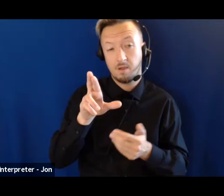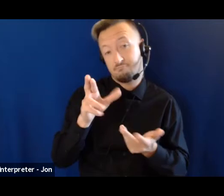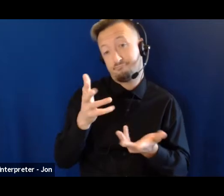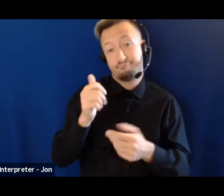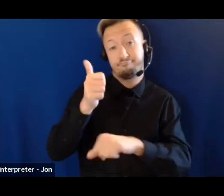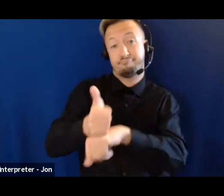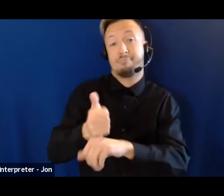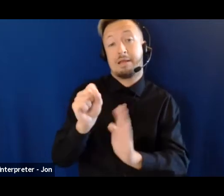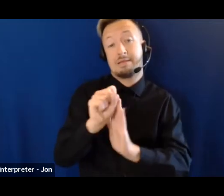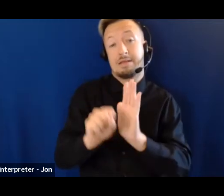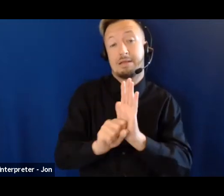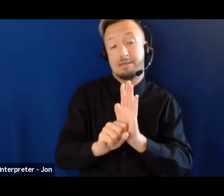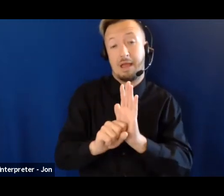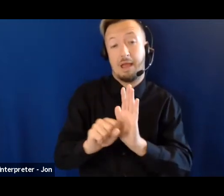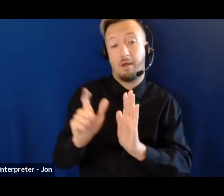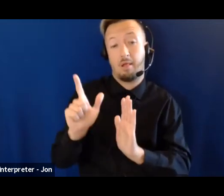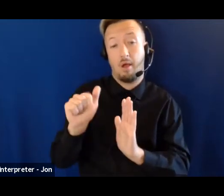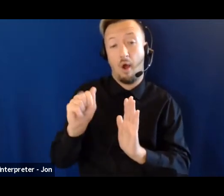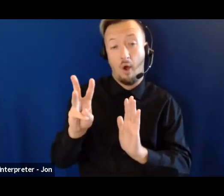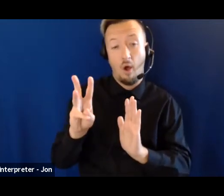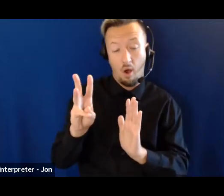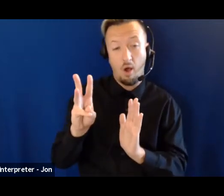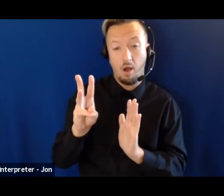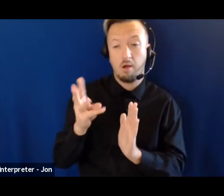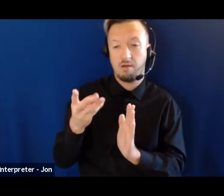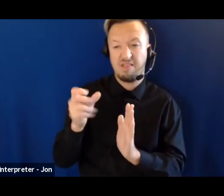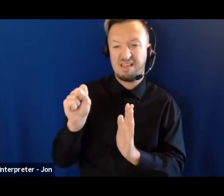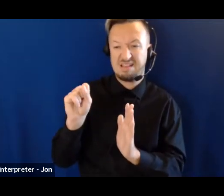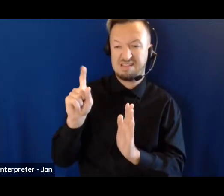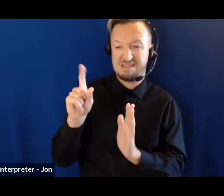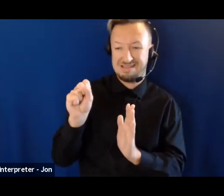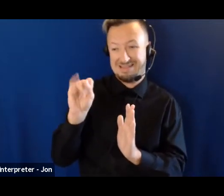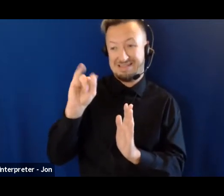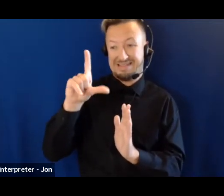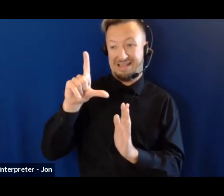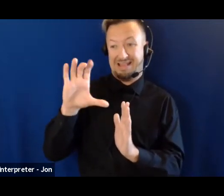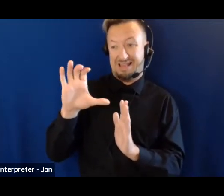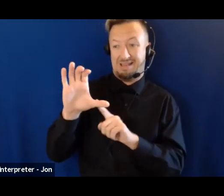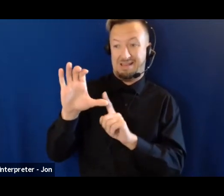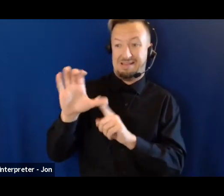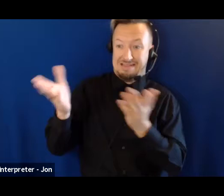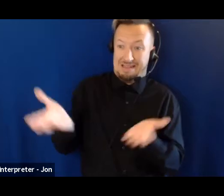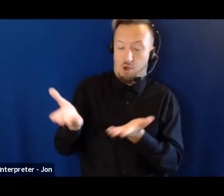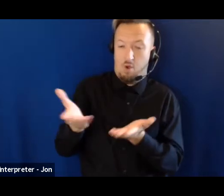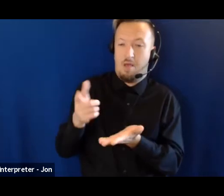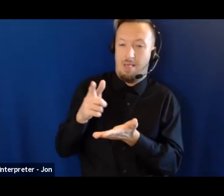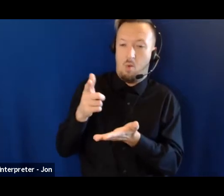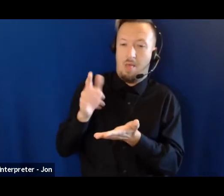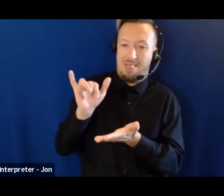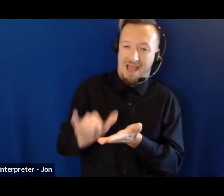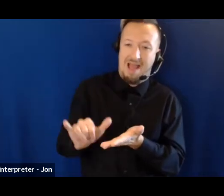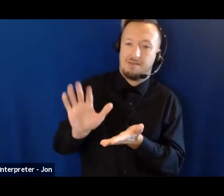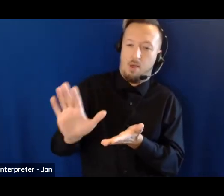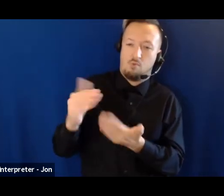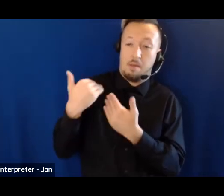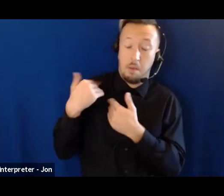law that, the SILC is here and this is what they do. So yes, if you describe it, my understanding is that should work.